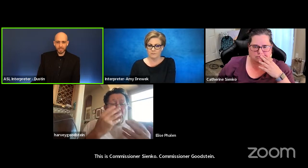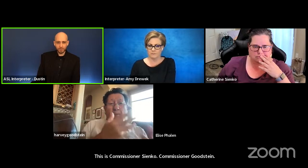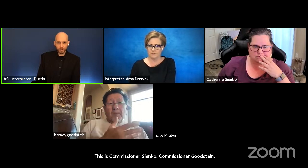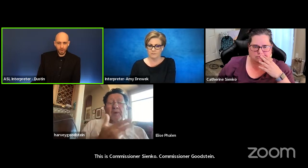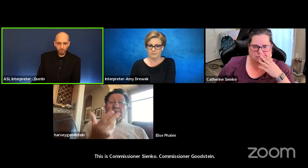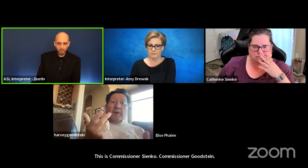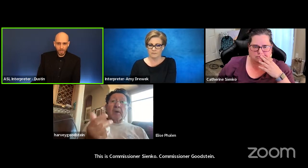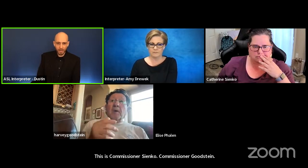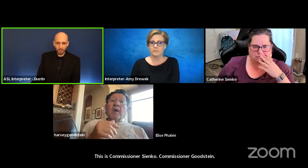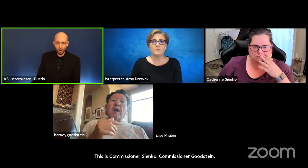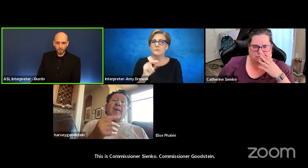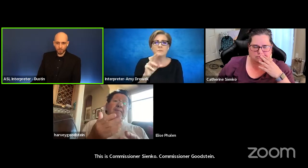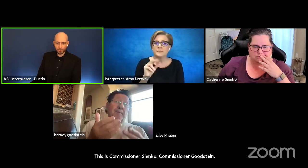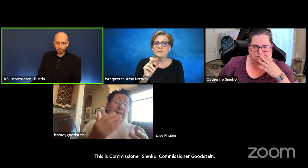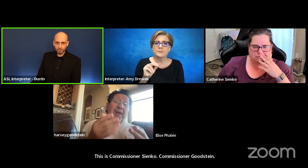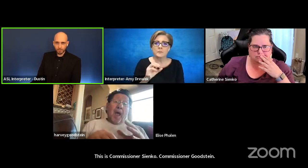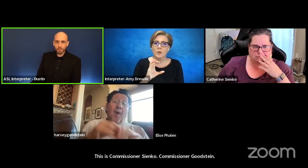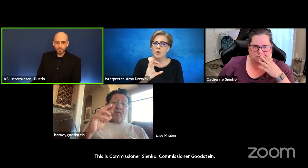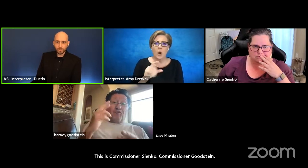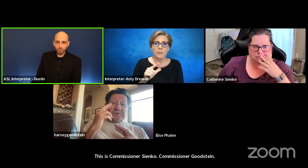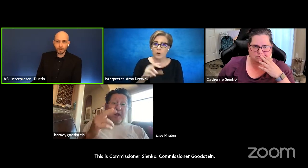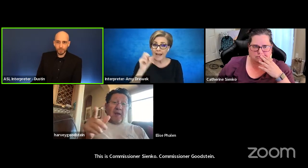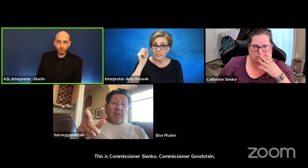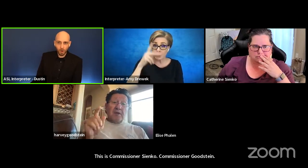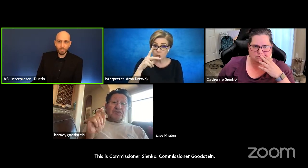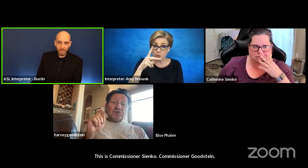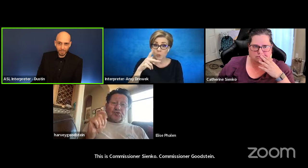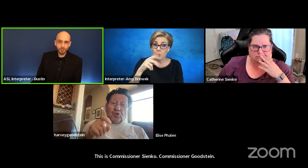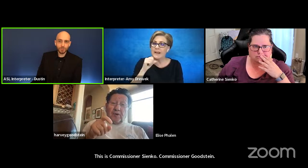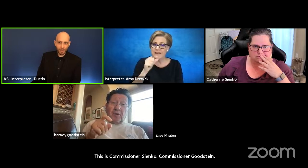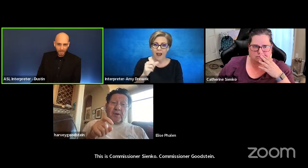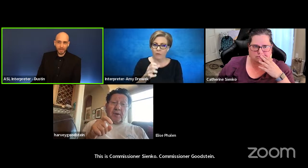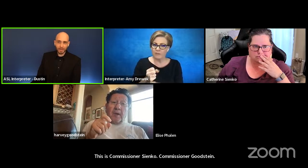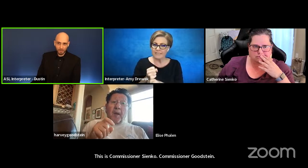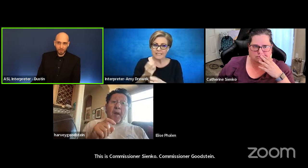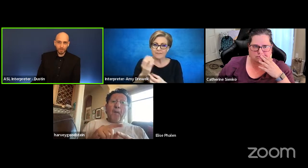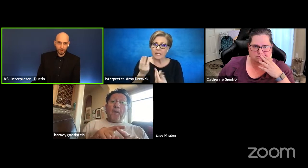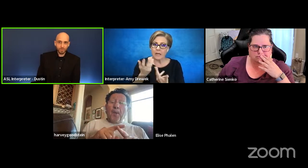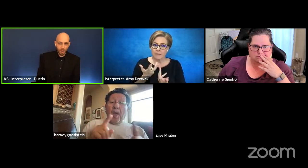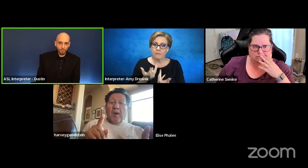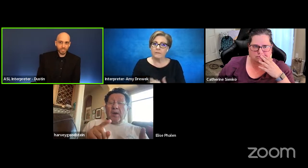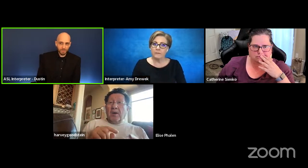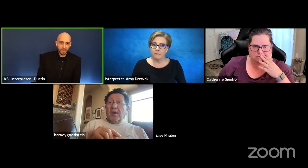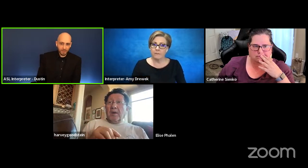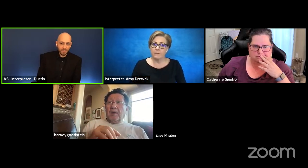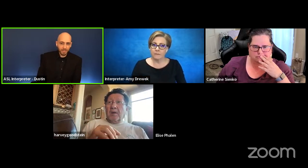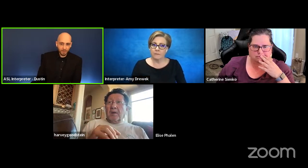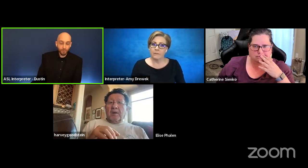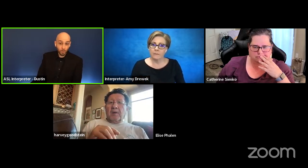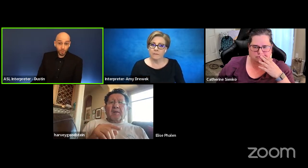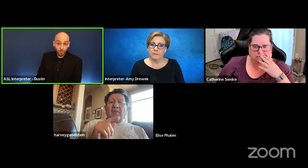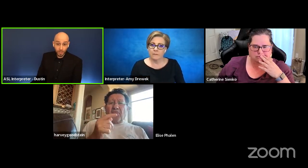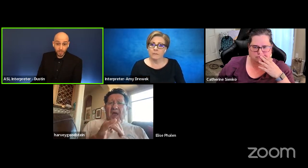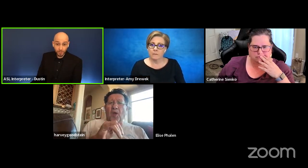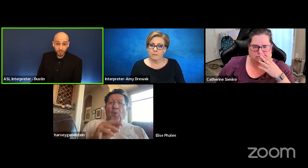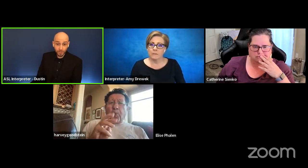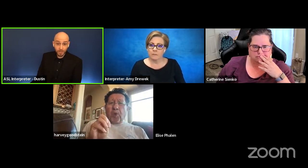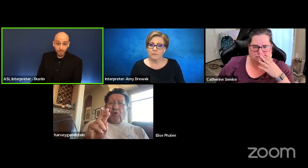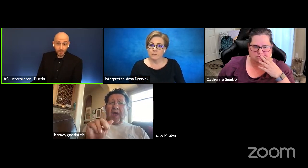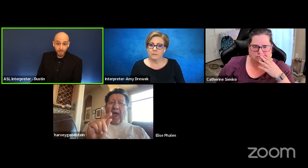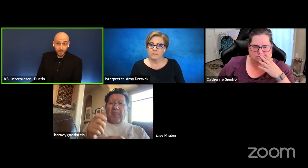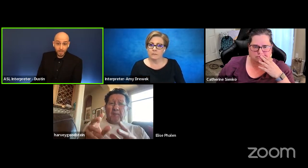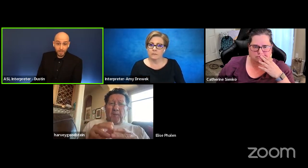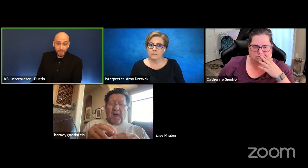with Nikki Sukup and Carmen and Suke not receiving formal